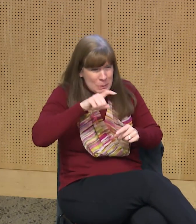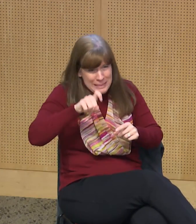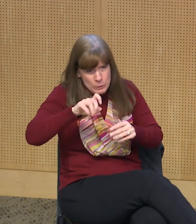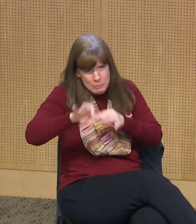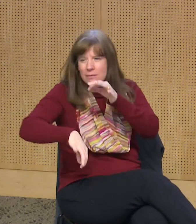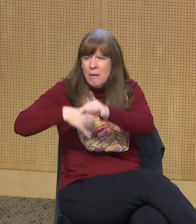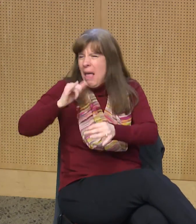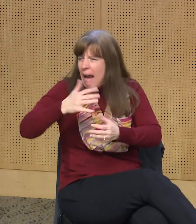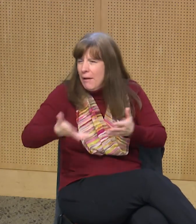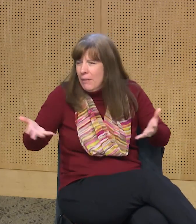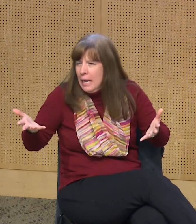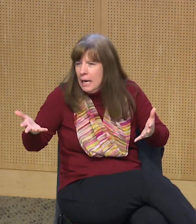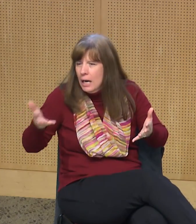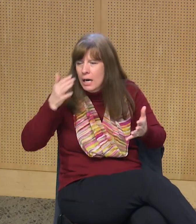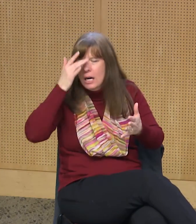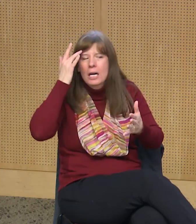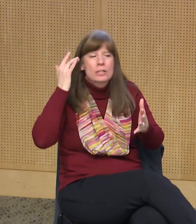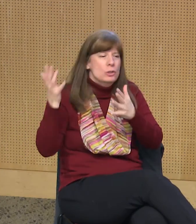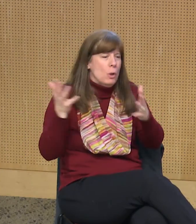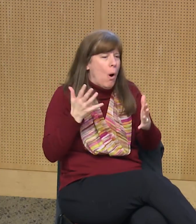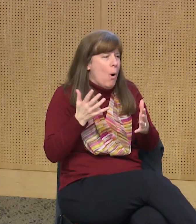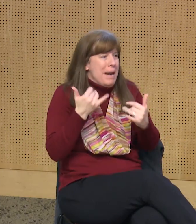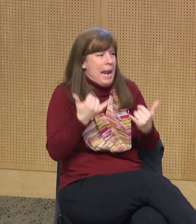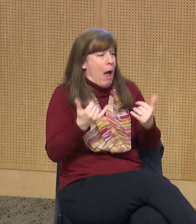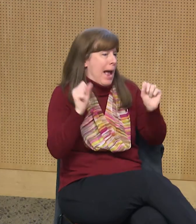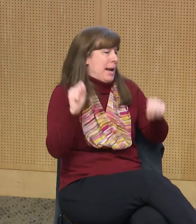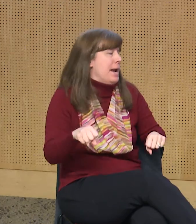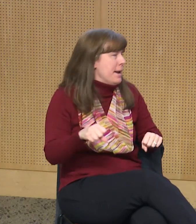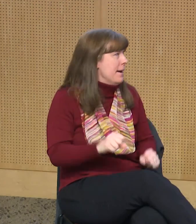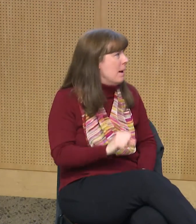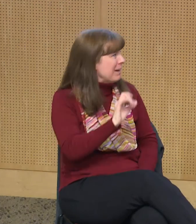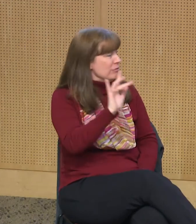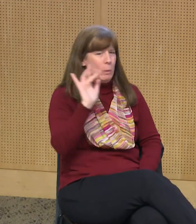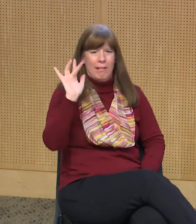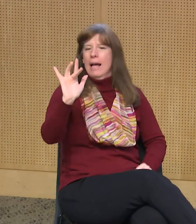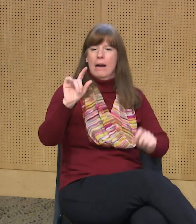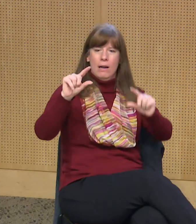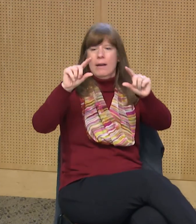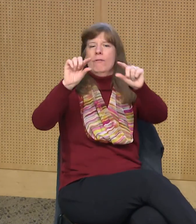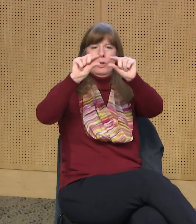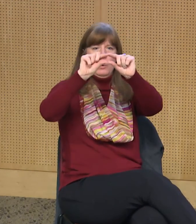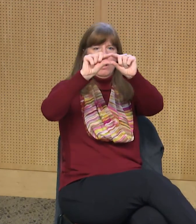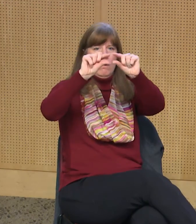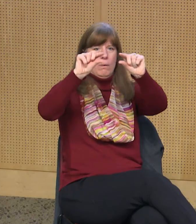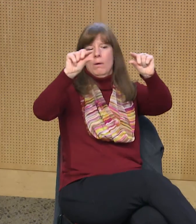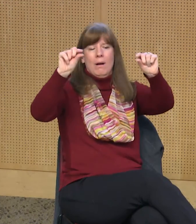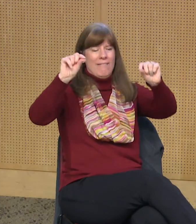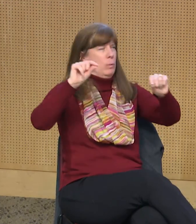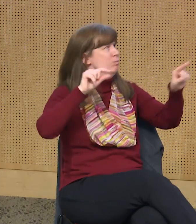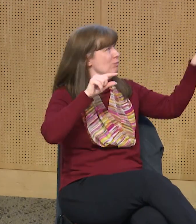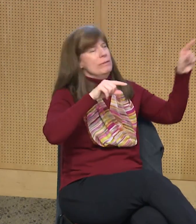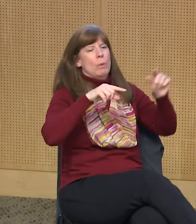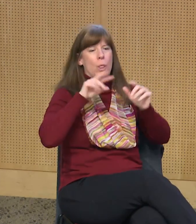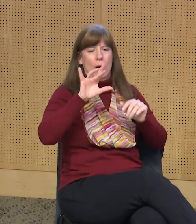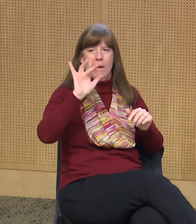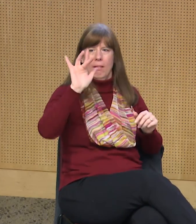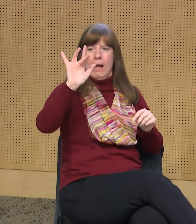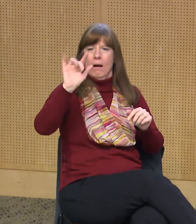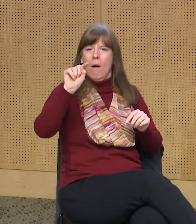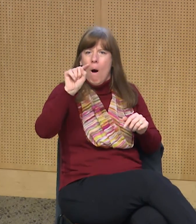These are people that are coming in as important. Can we swap rooms? So now with the new system, I can. So there's a field that you can click